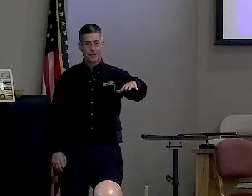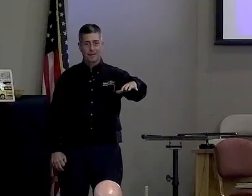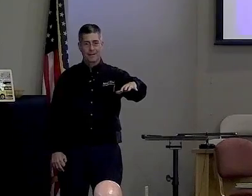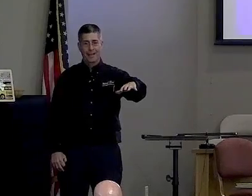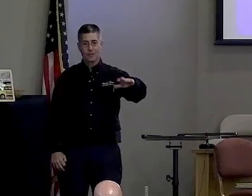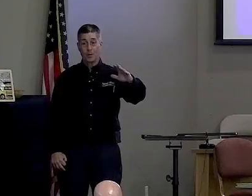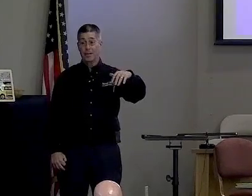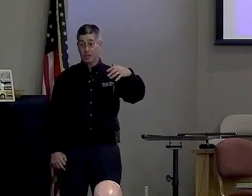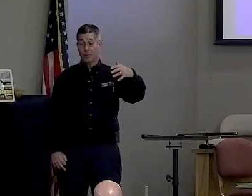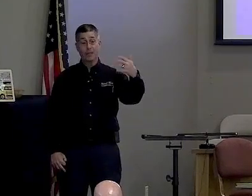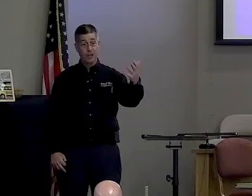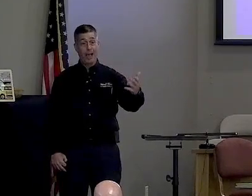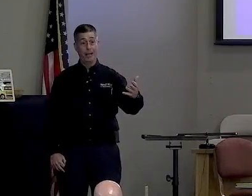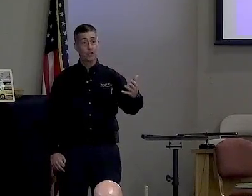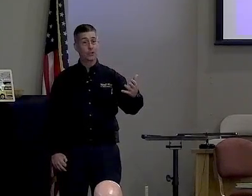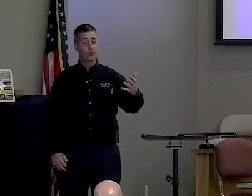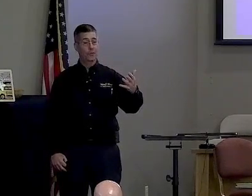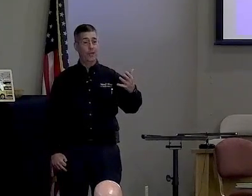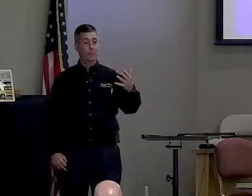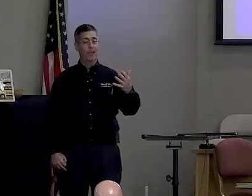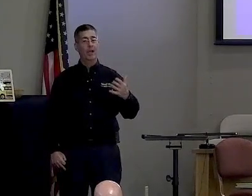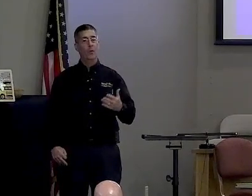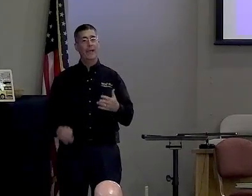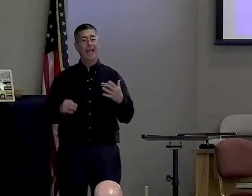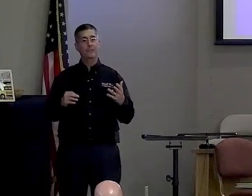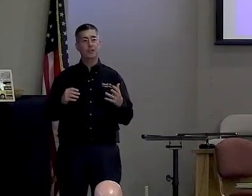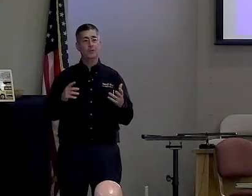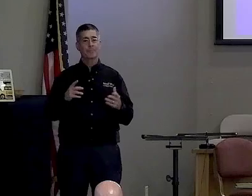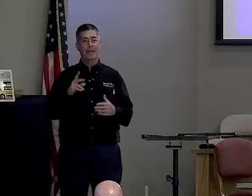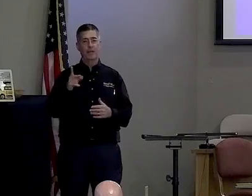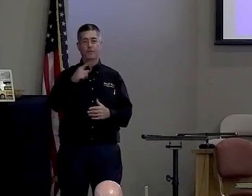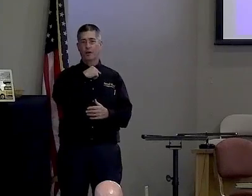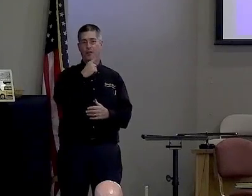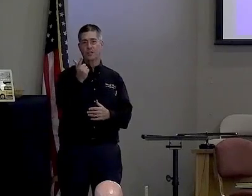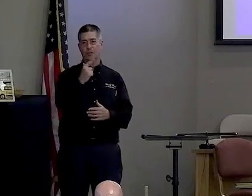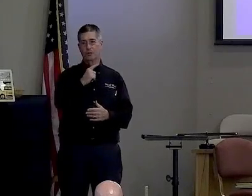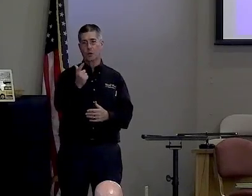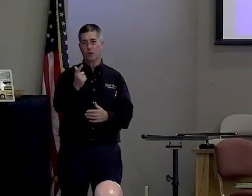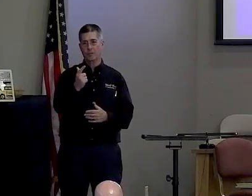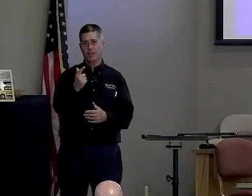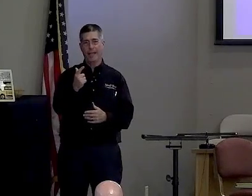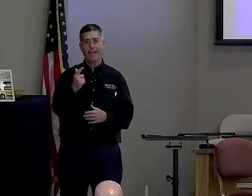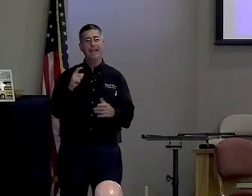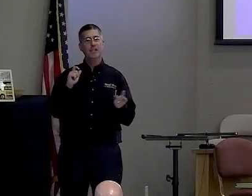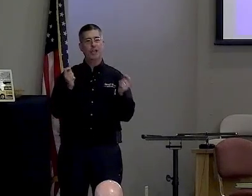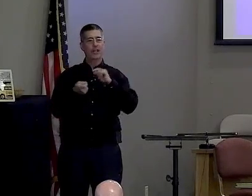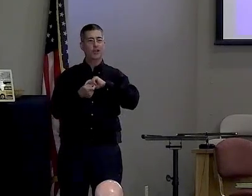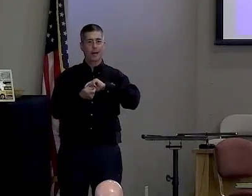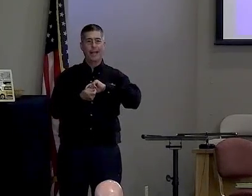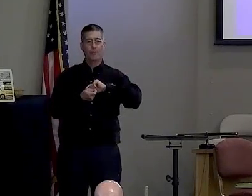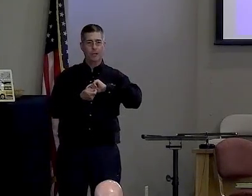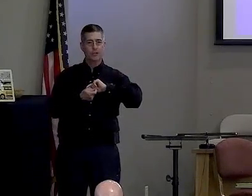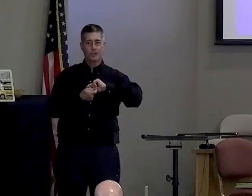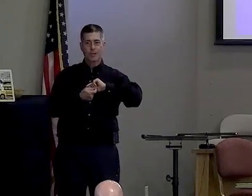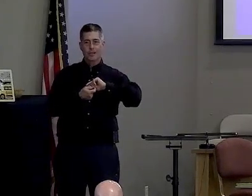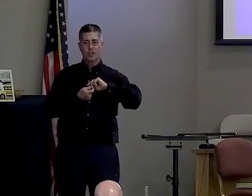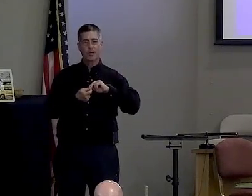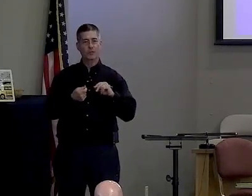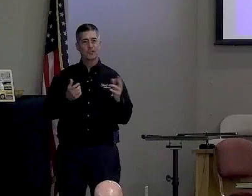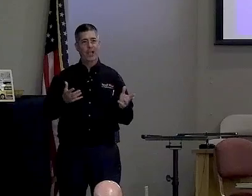And so it gets to be a challenge with them. We have to, and you've noticed it through the course of the day, change our language so we don't sound